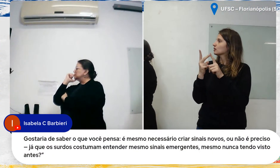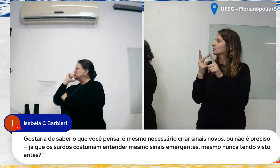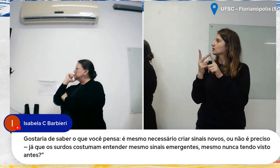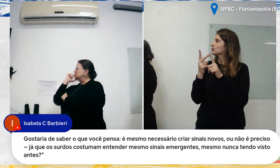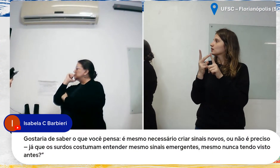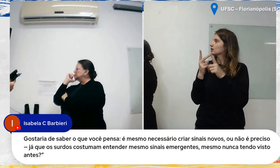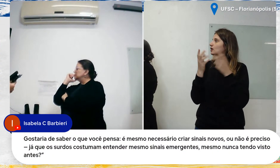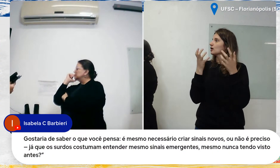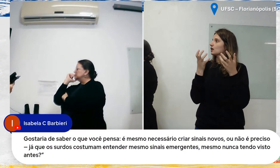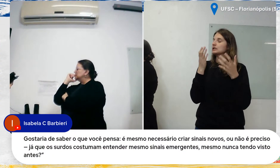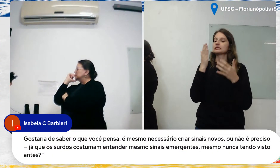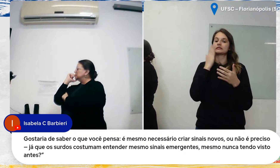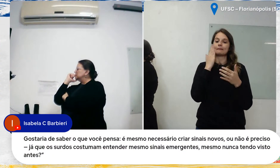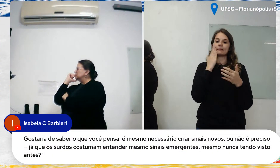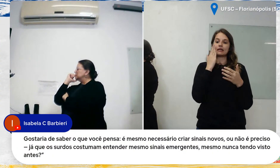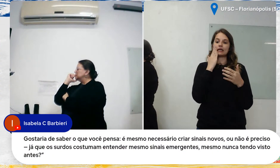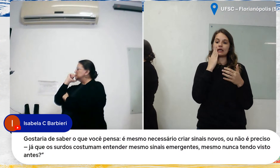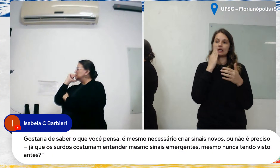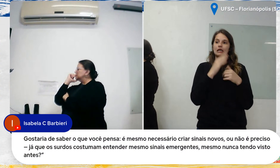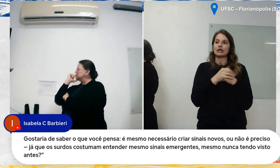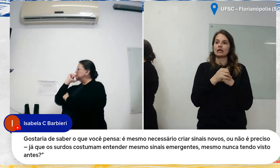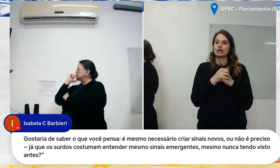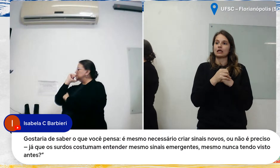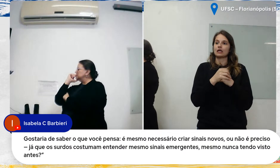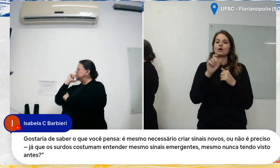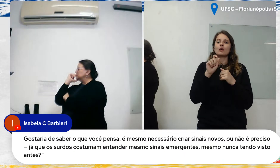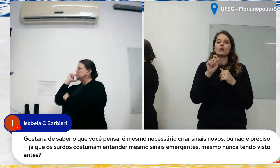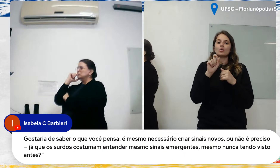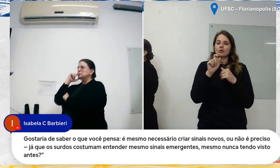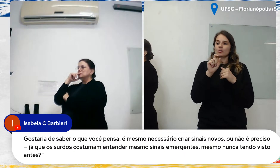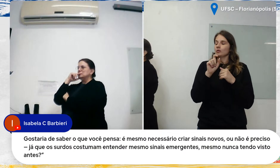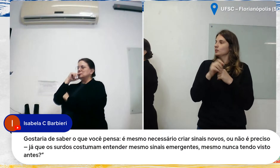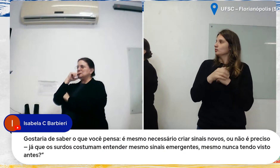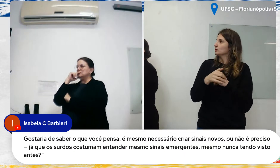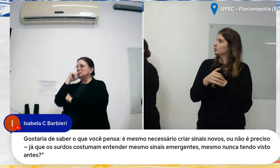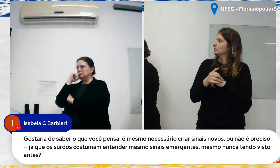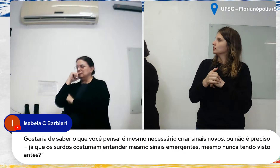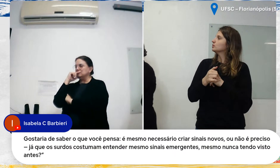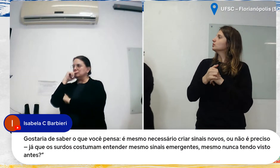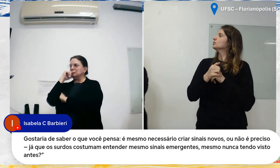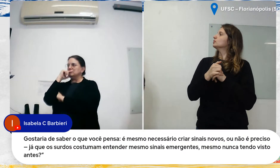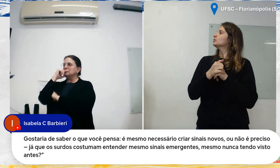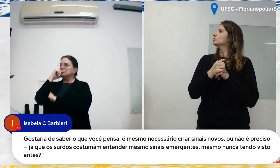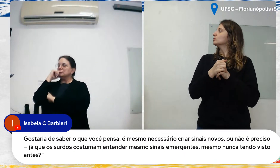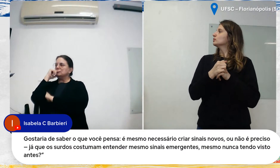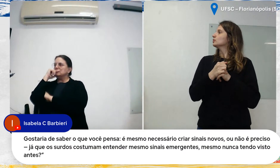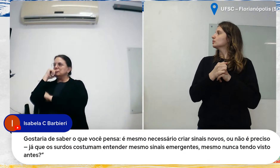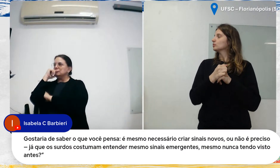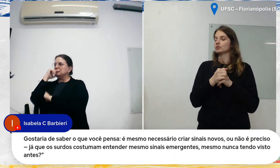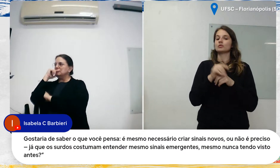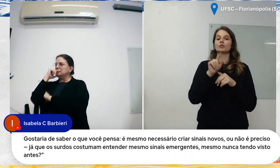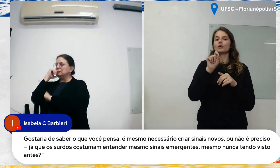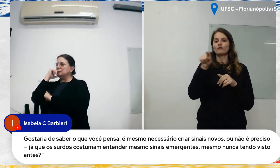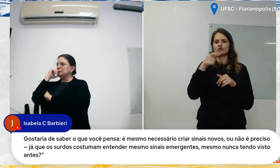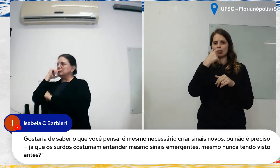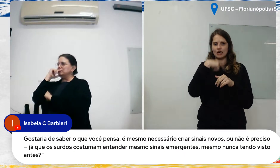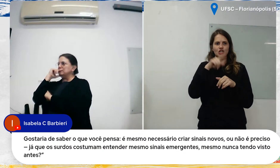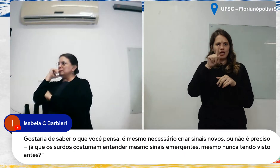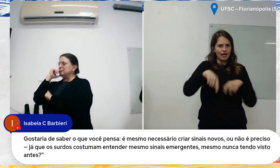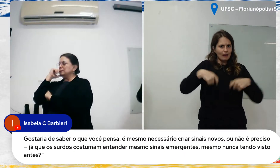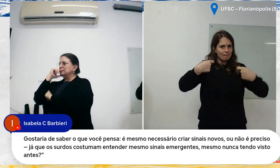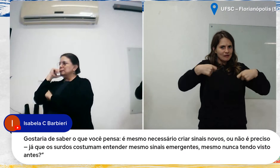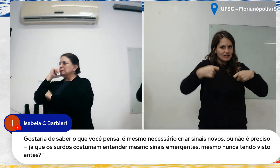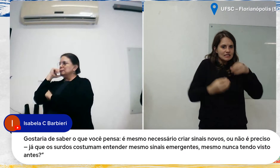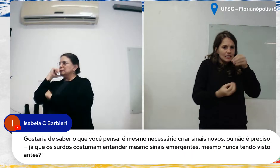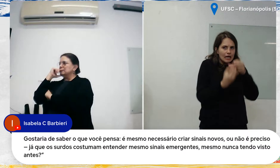She'd like to know whether it's really, what you think, whether it's really necessary